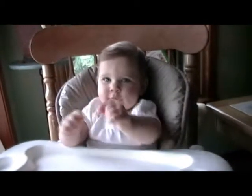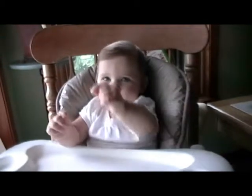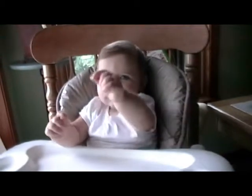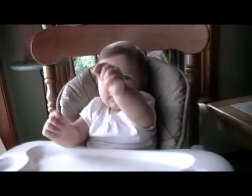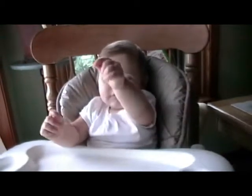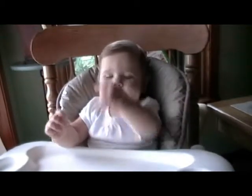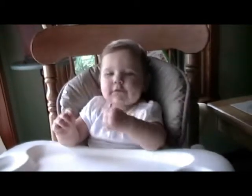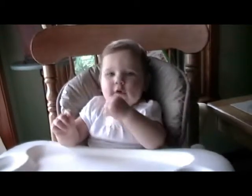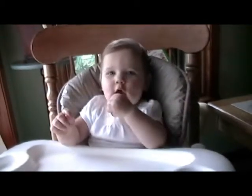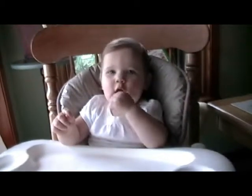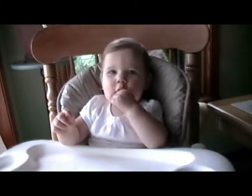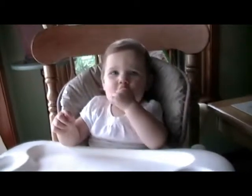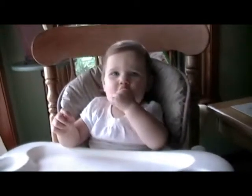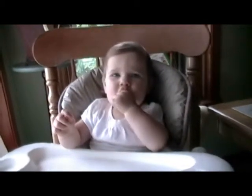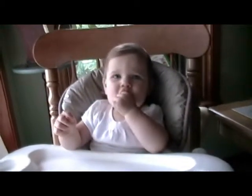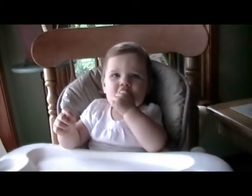Say more.